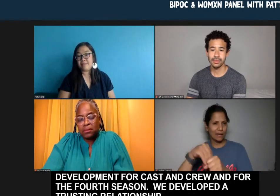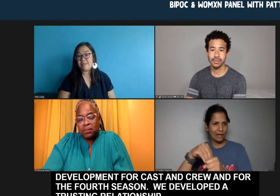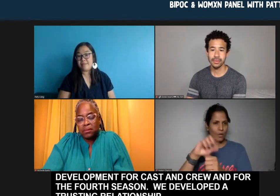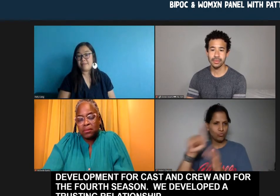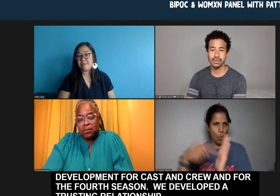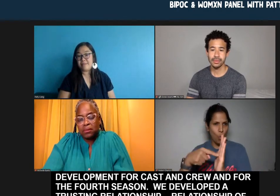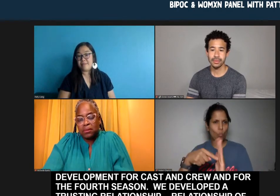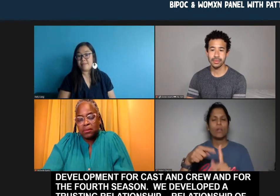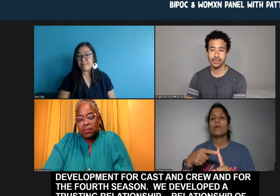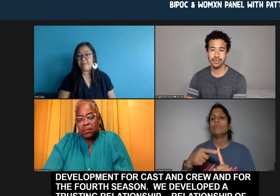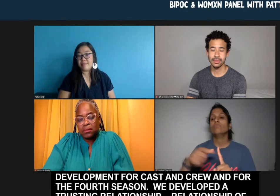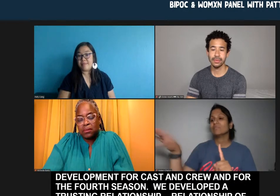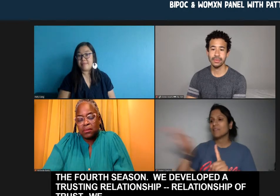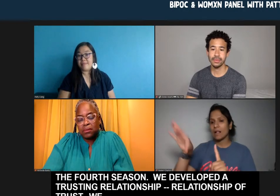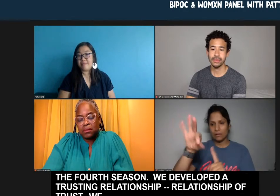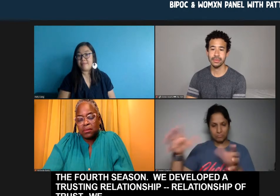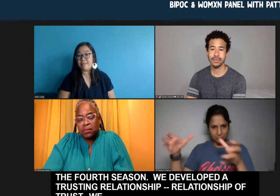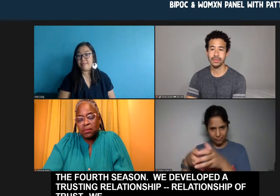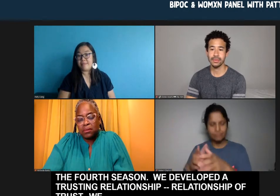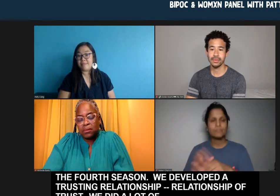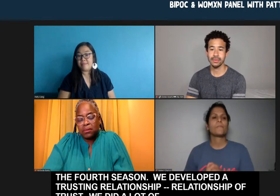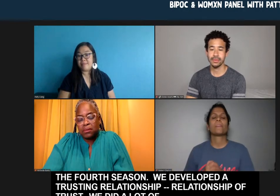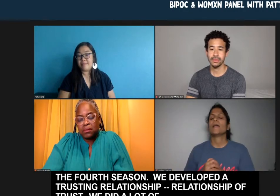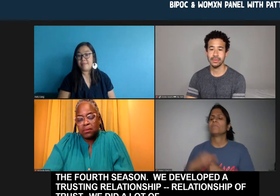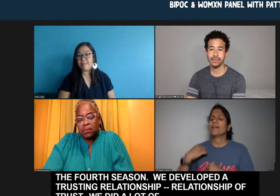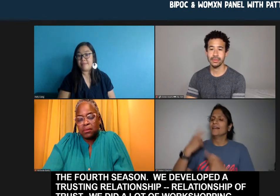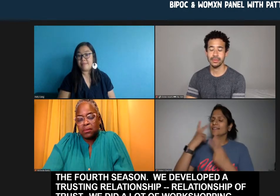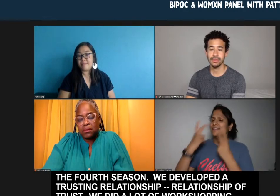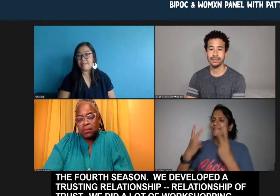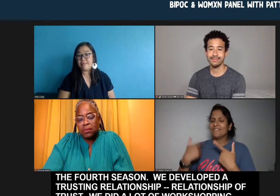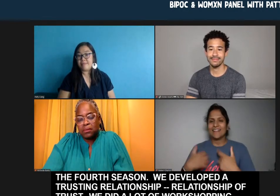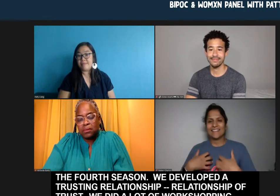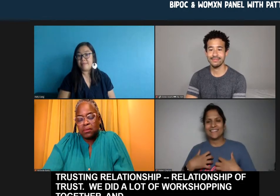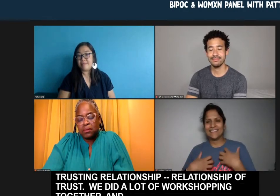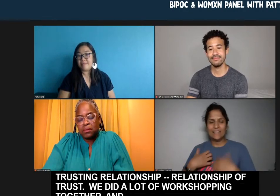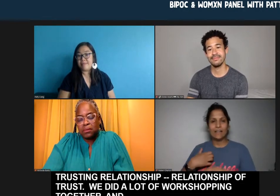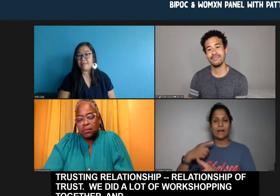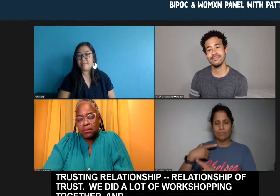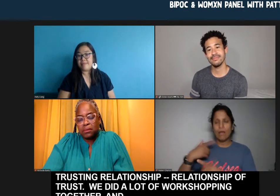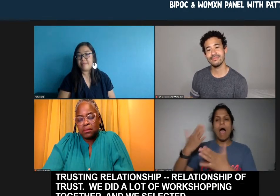of workshopping together and we selected a cast. And